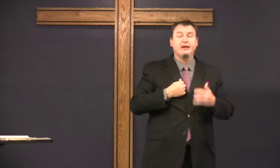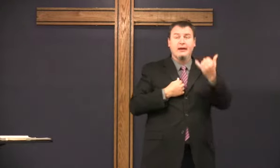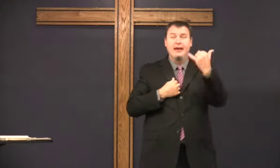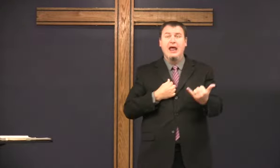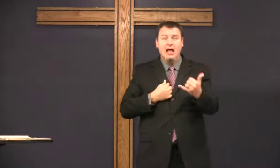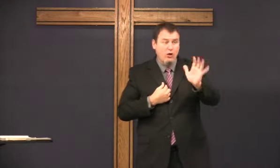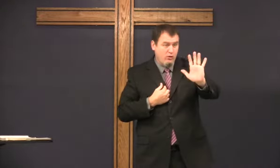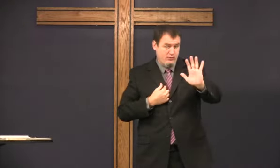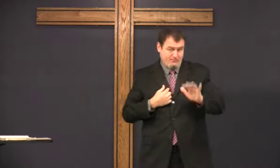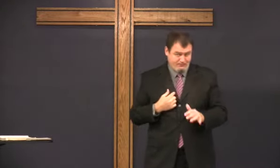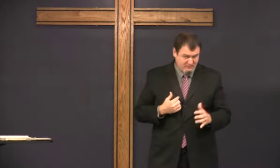But